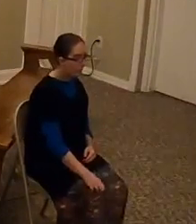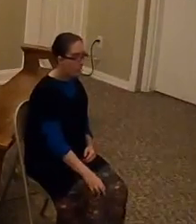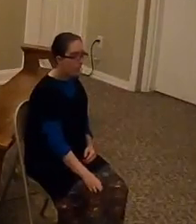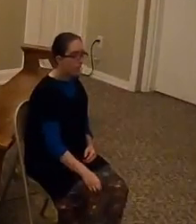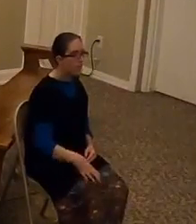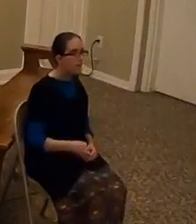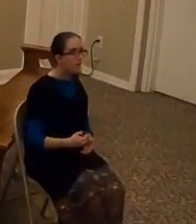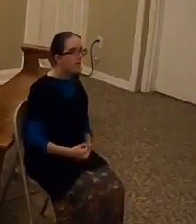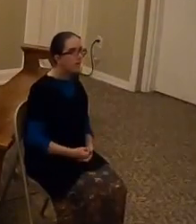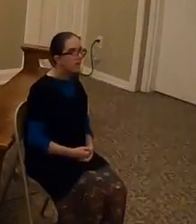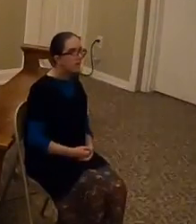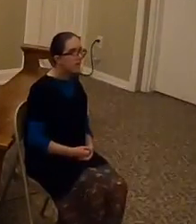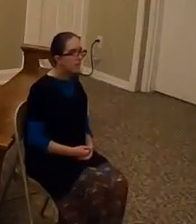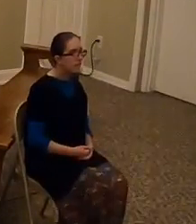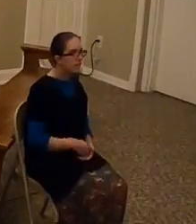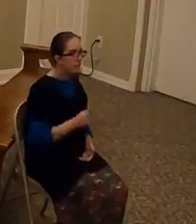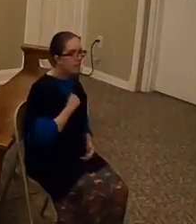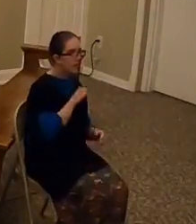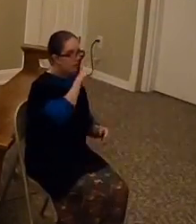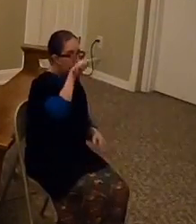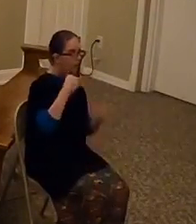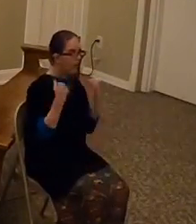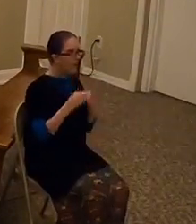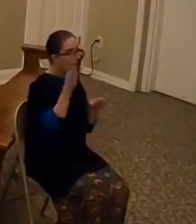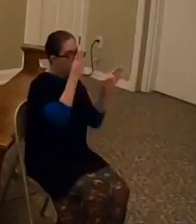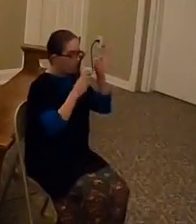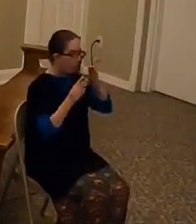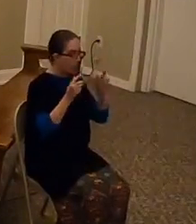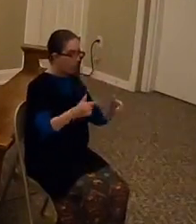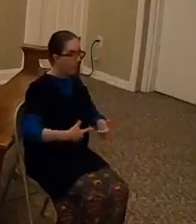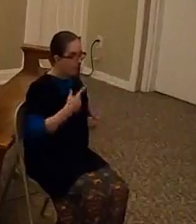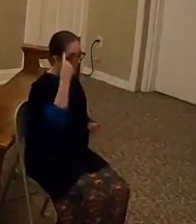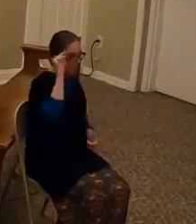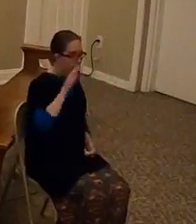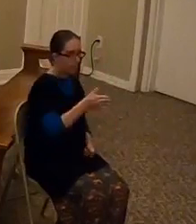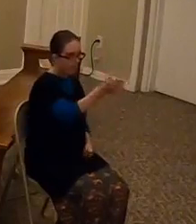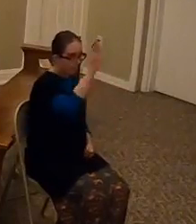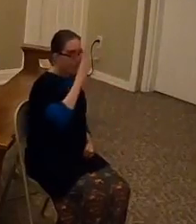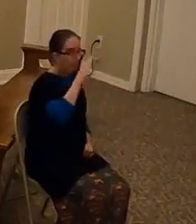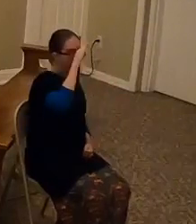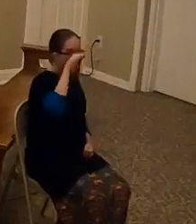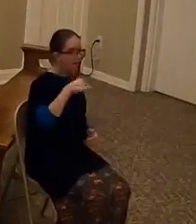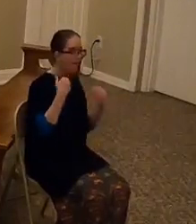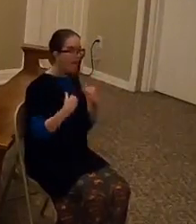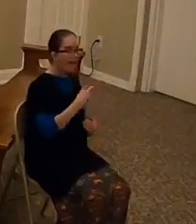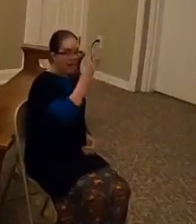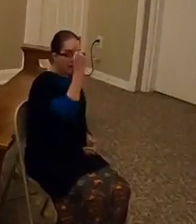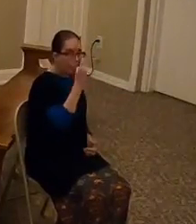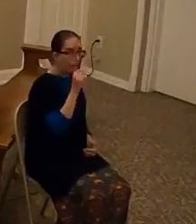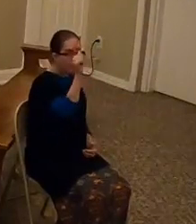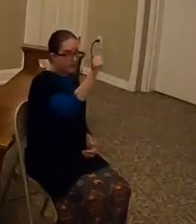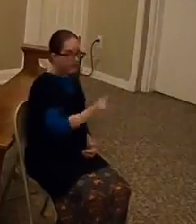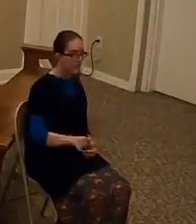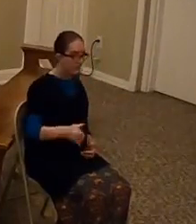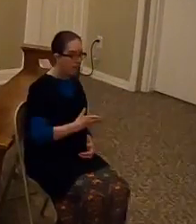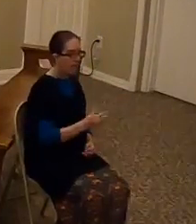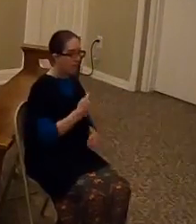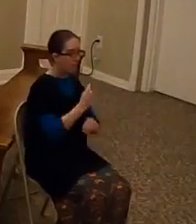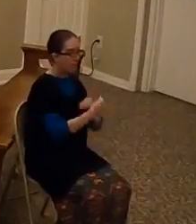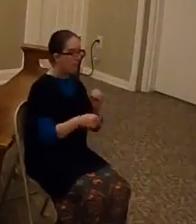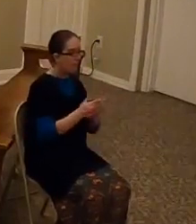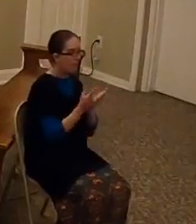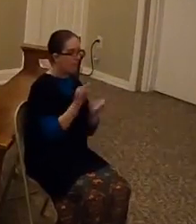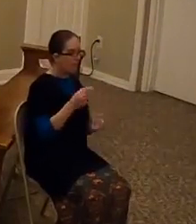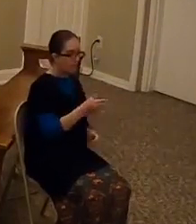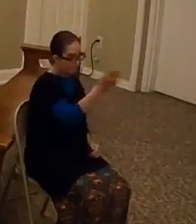Amen. I've never had a problem living for God. I've never had to question anything about the